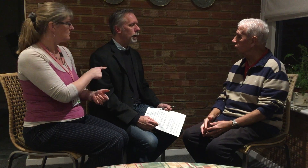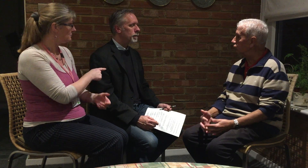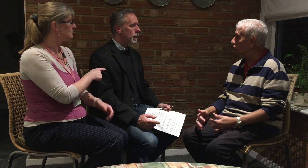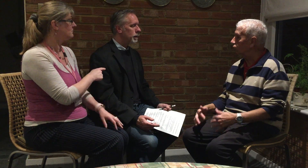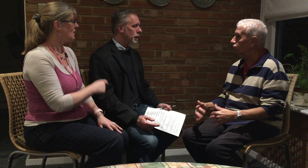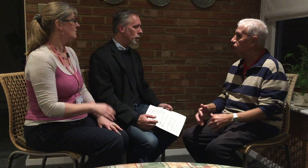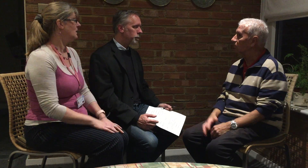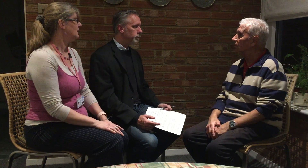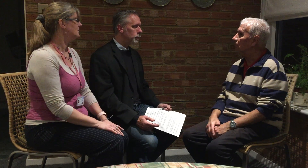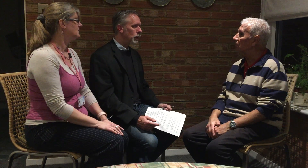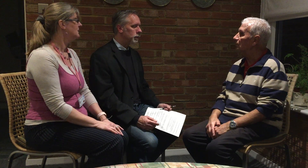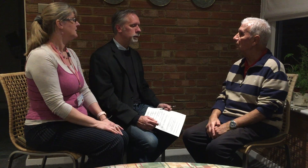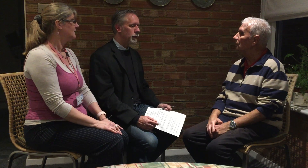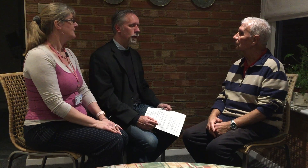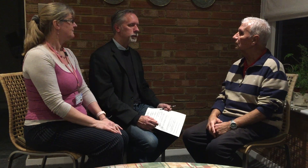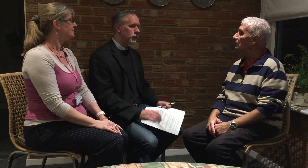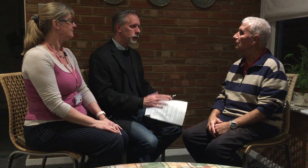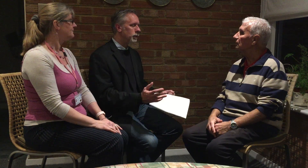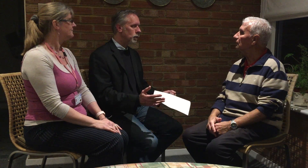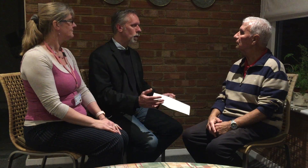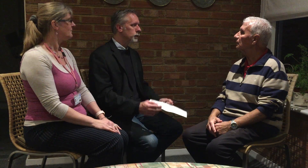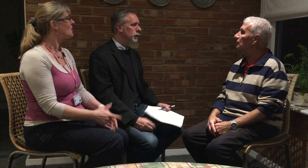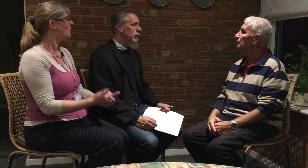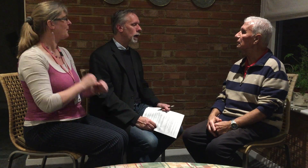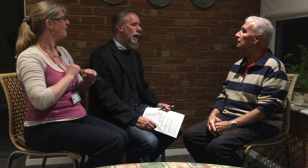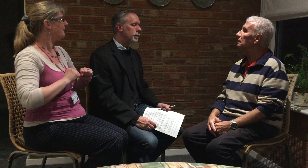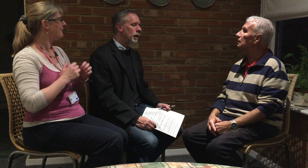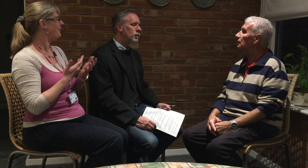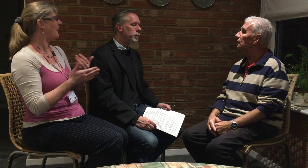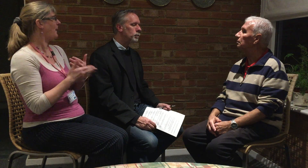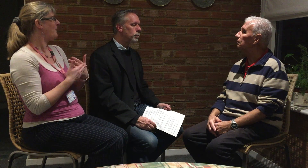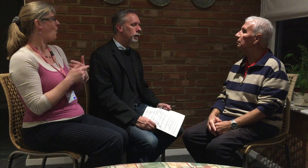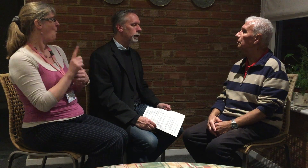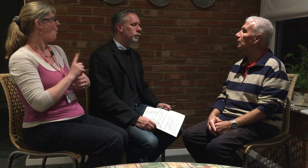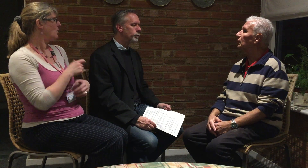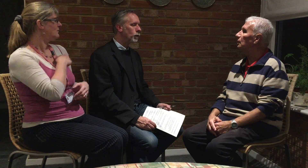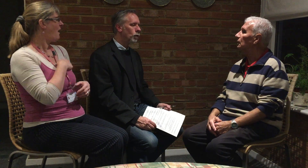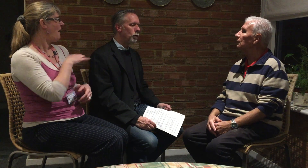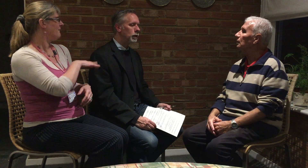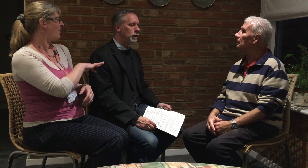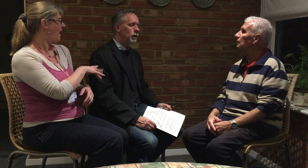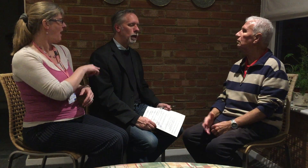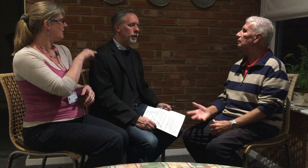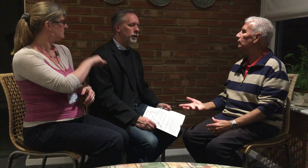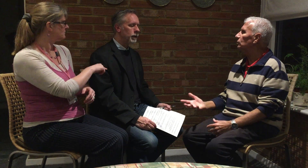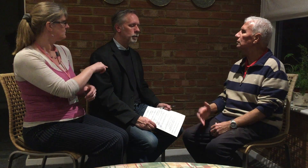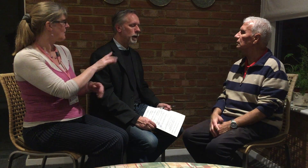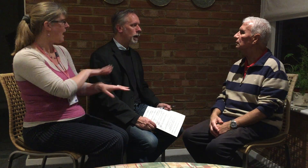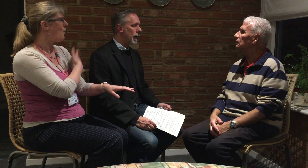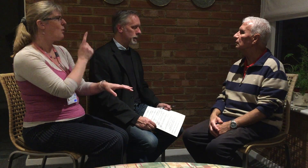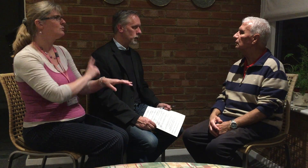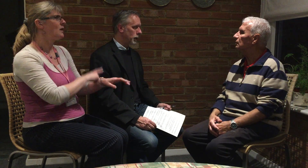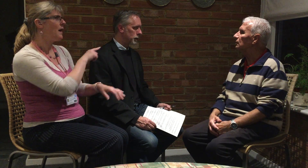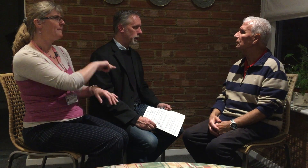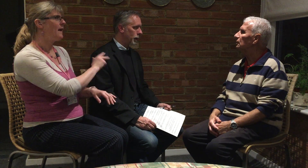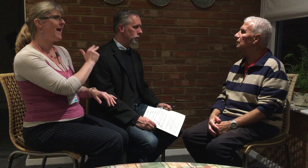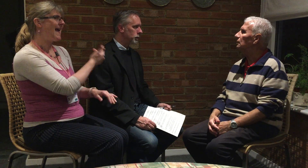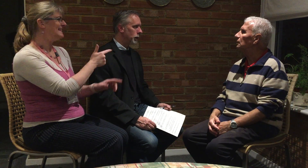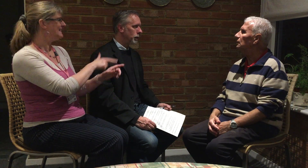and then a Oh couple. wow. Yeah, so it's a little larger, and they've been running for, I think, about 8 years now.